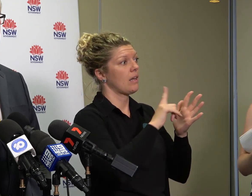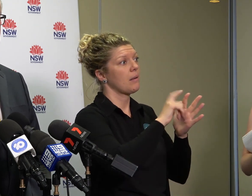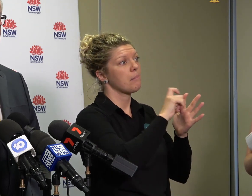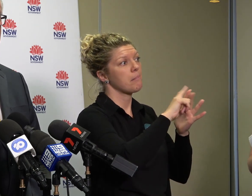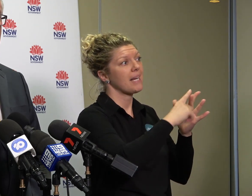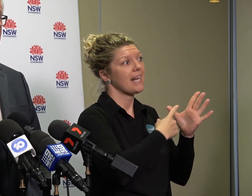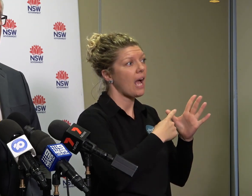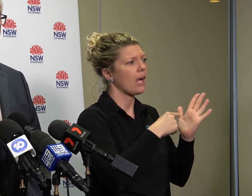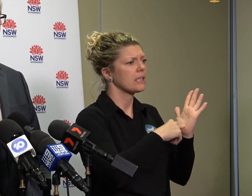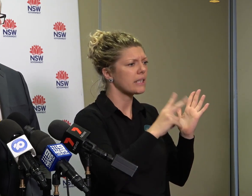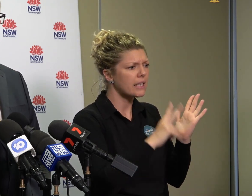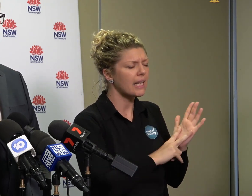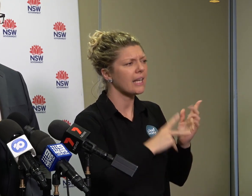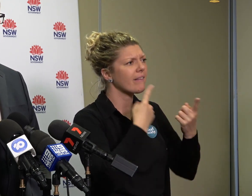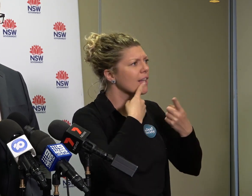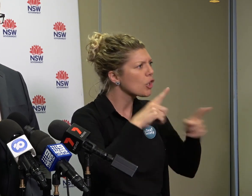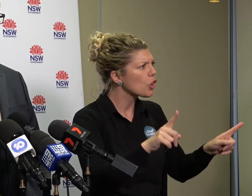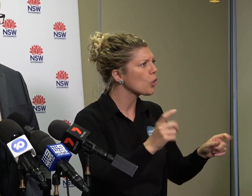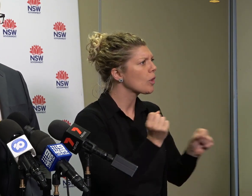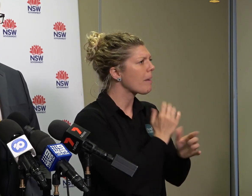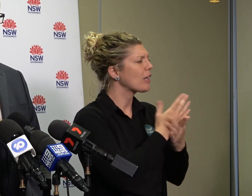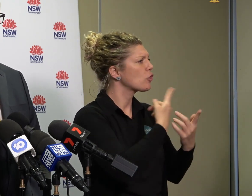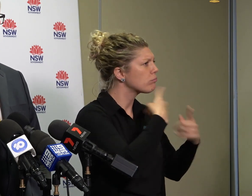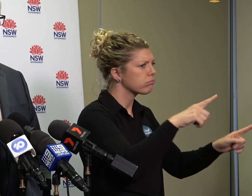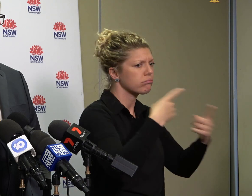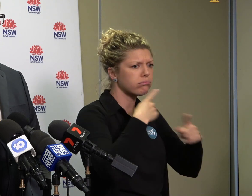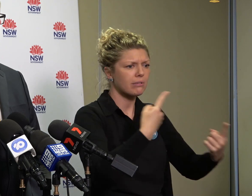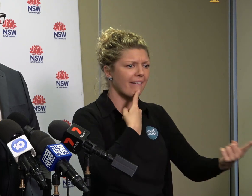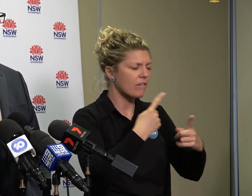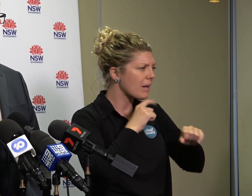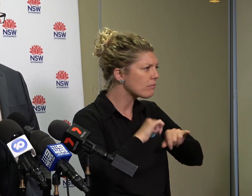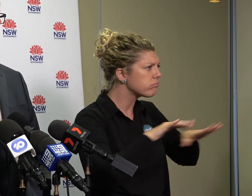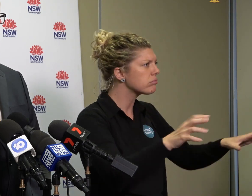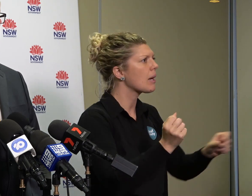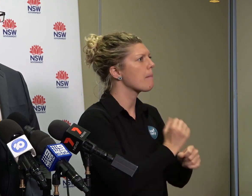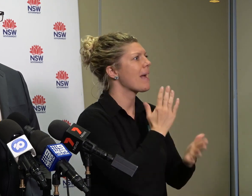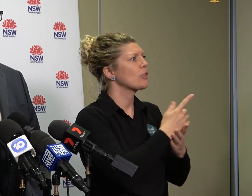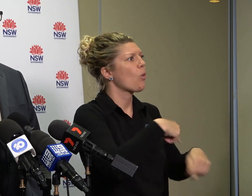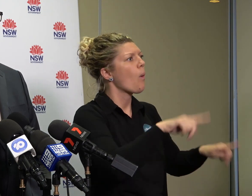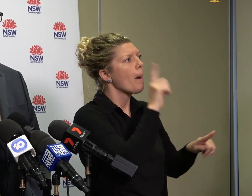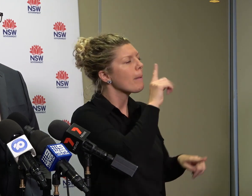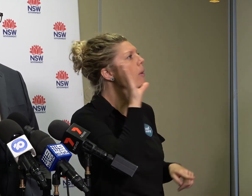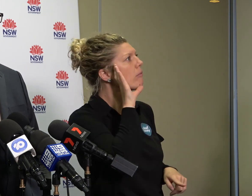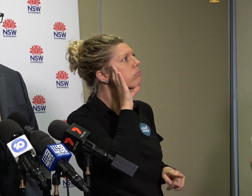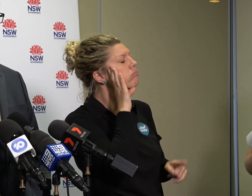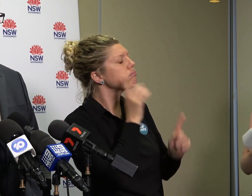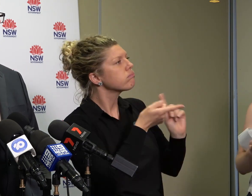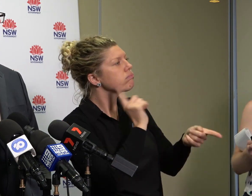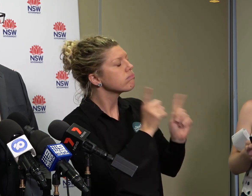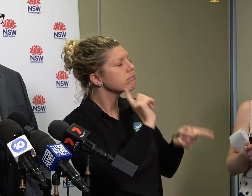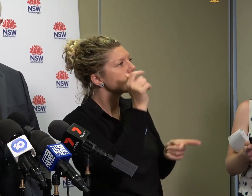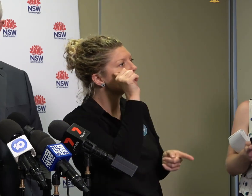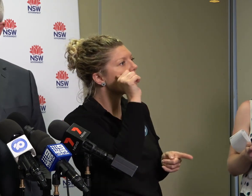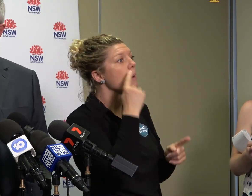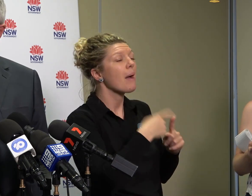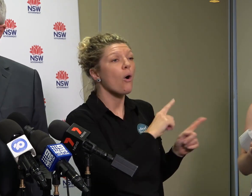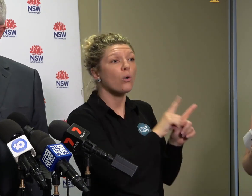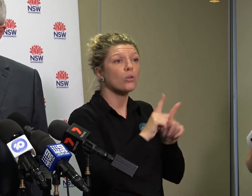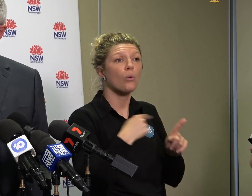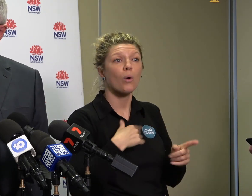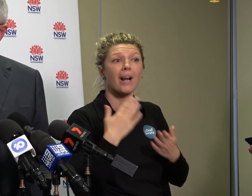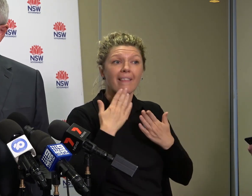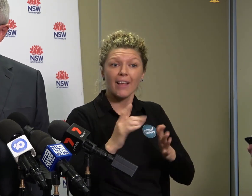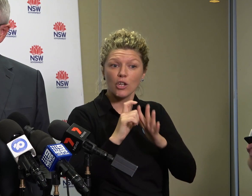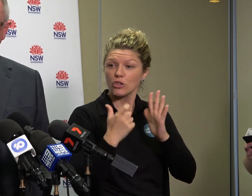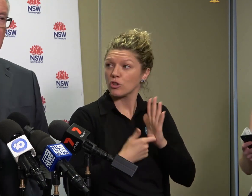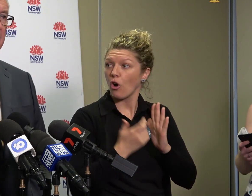to have the interest and to work with us to get the messages out. And also, as Health Minister in New South Wales, I just want to thank